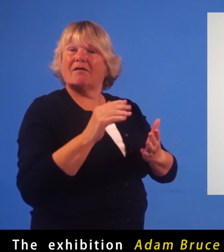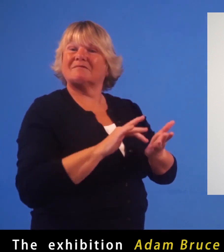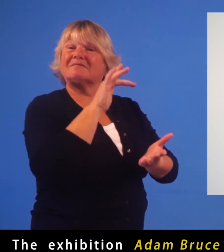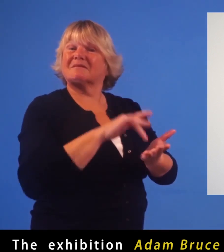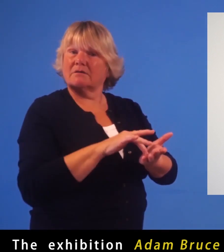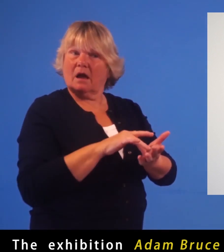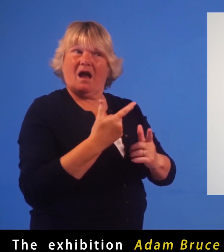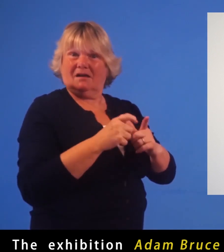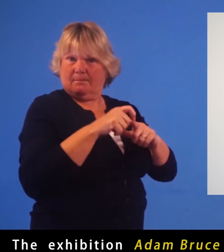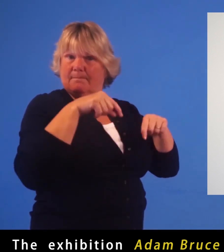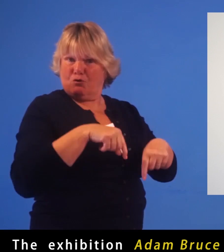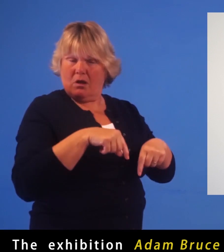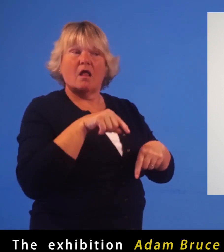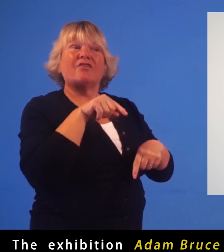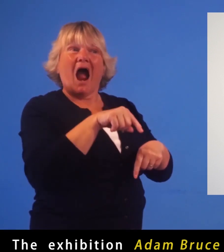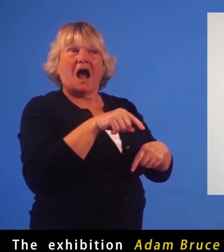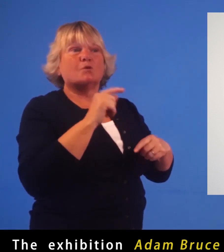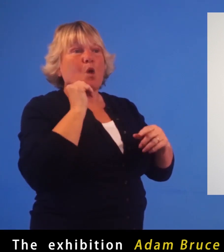6th of October 2024.